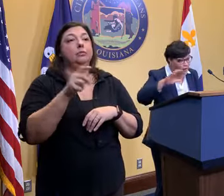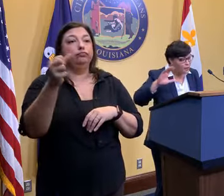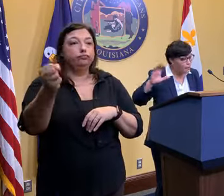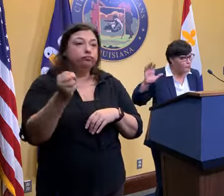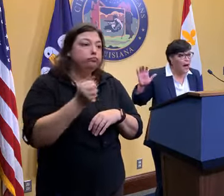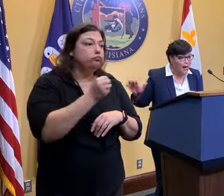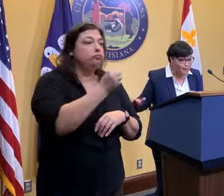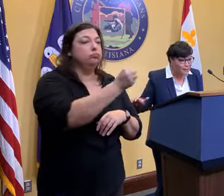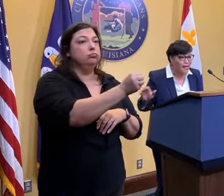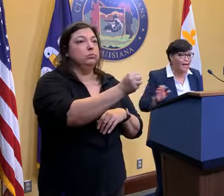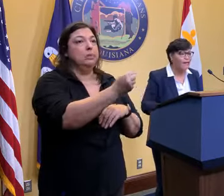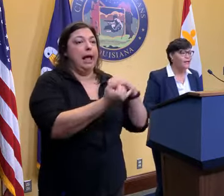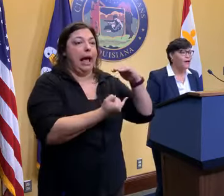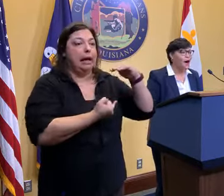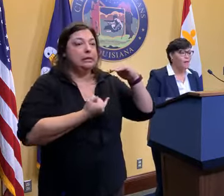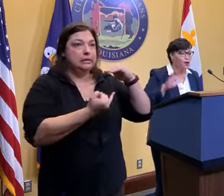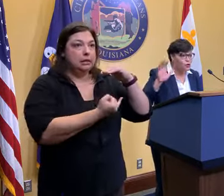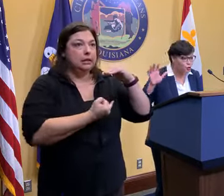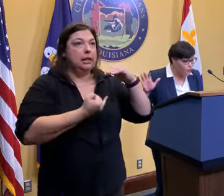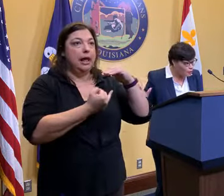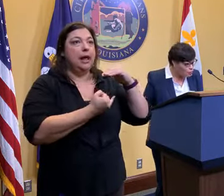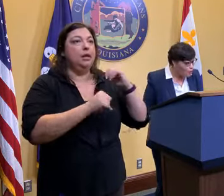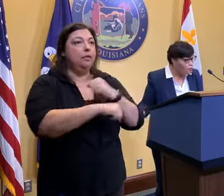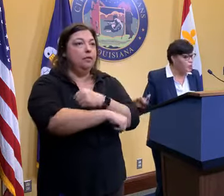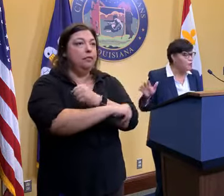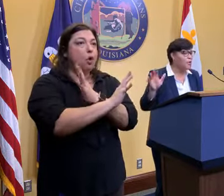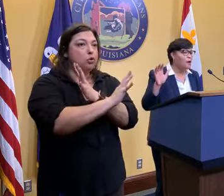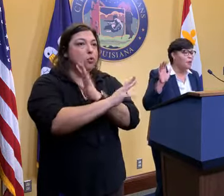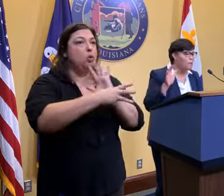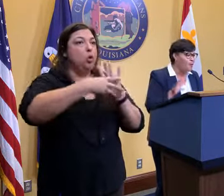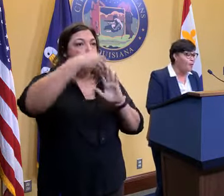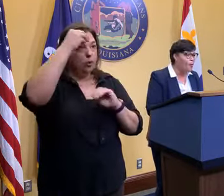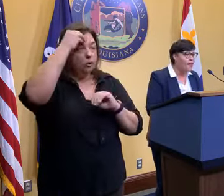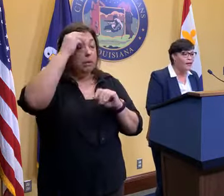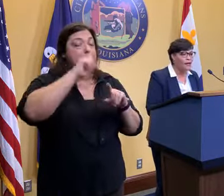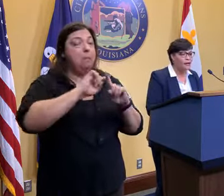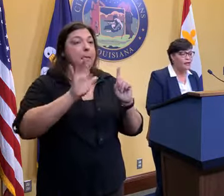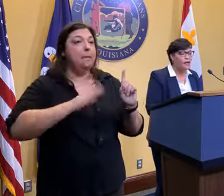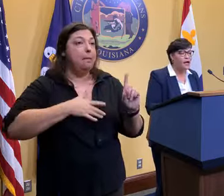meaning isolate, virtual instruction. But my